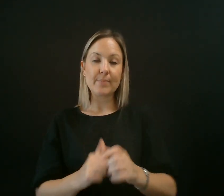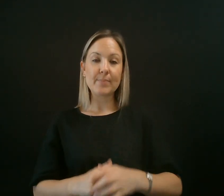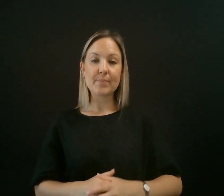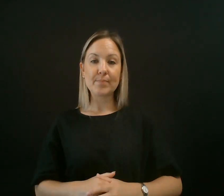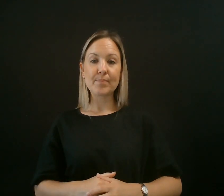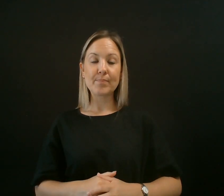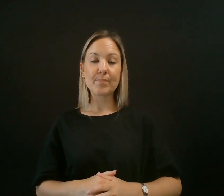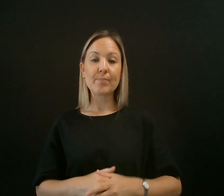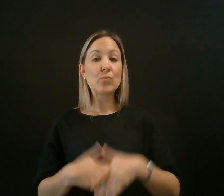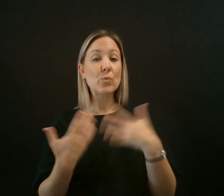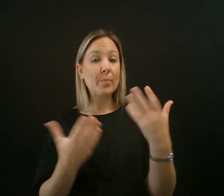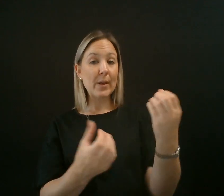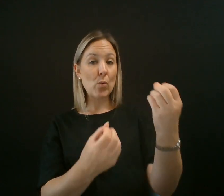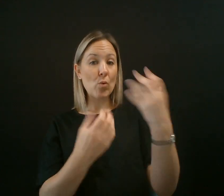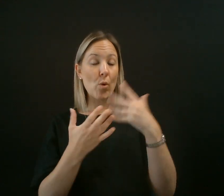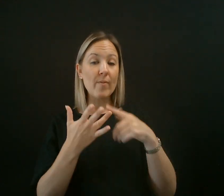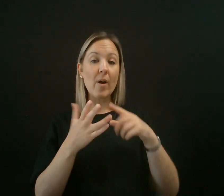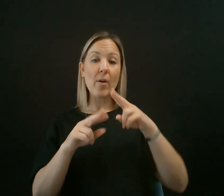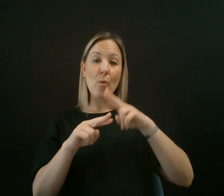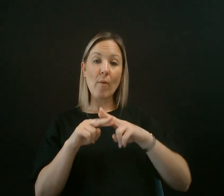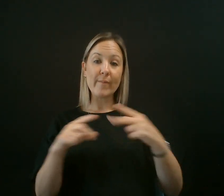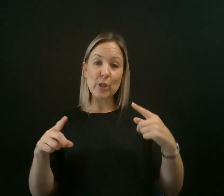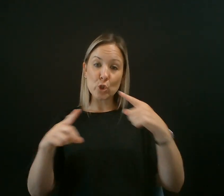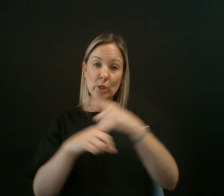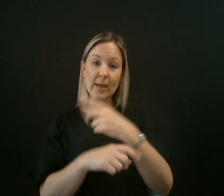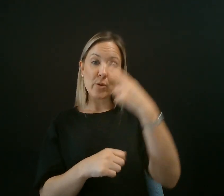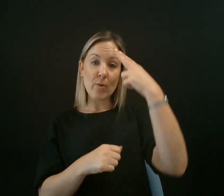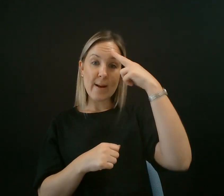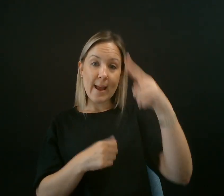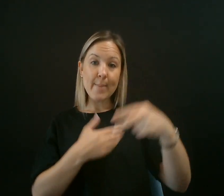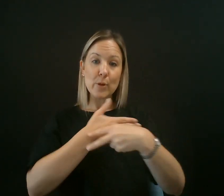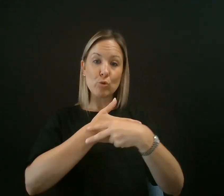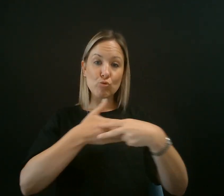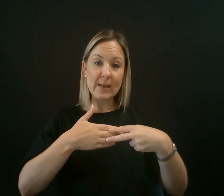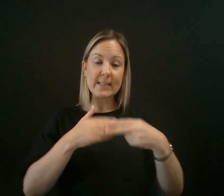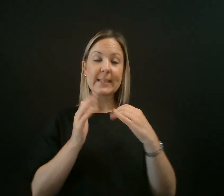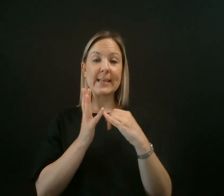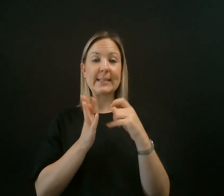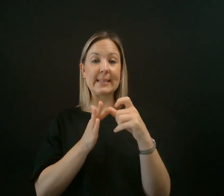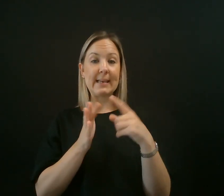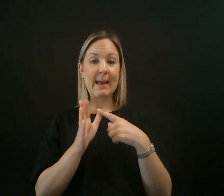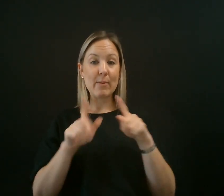To be notified of the change of name and address of the SDA provider or agent.